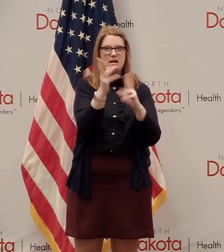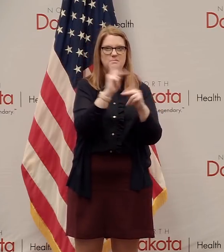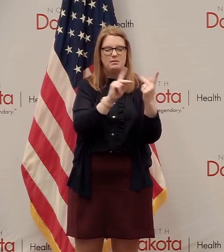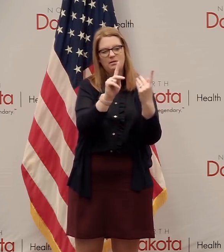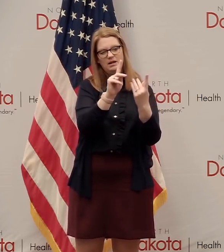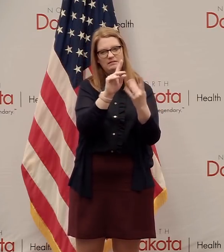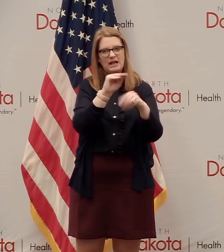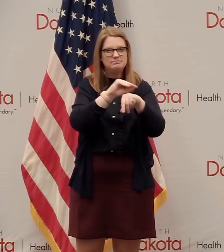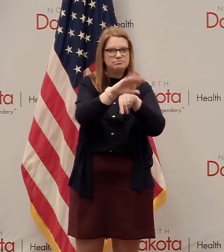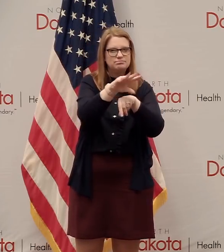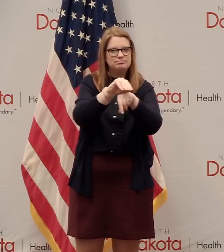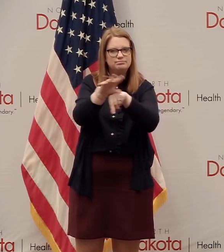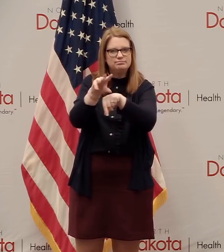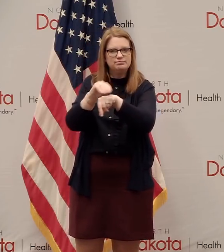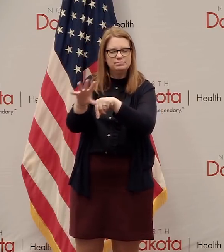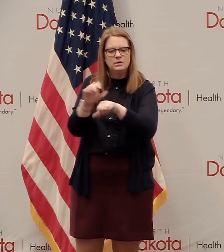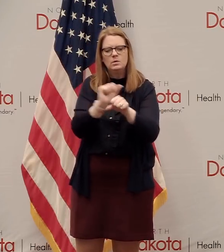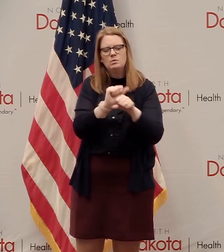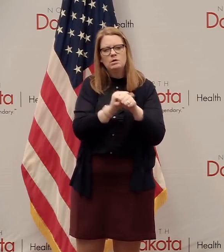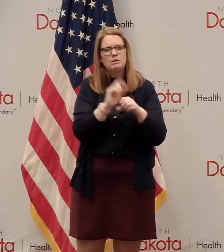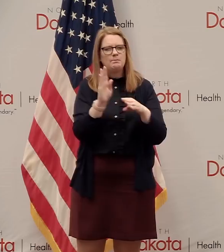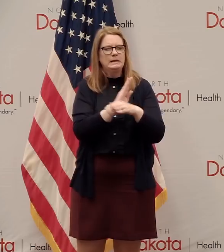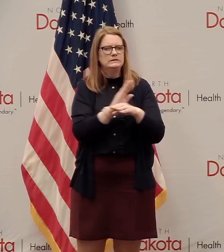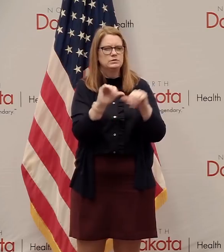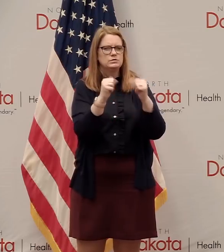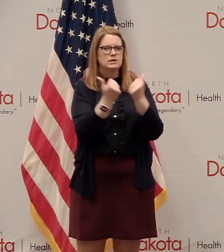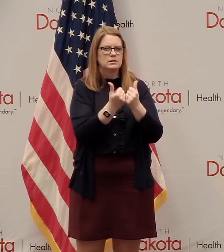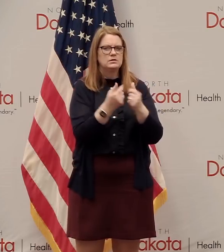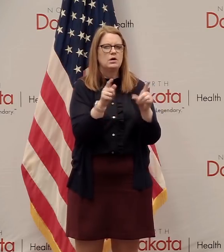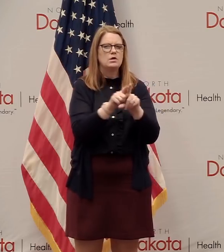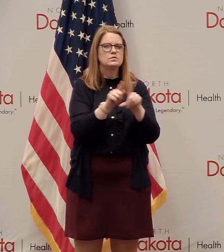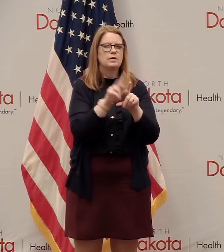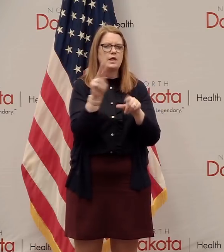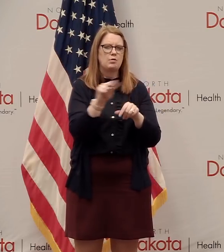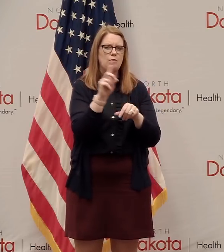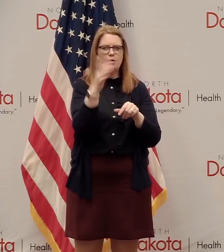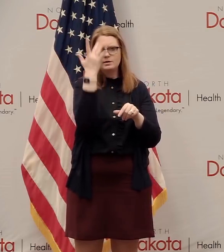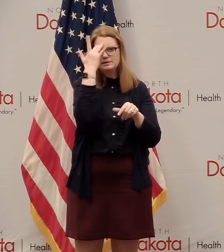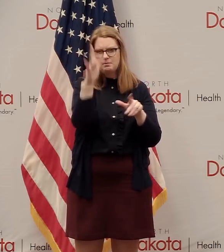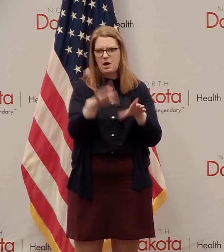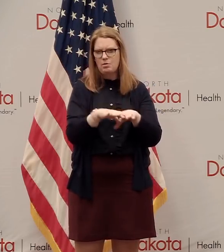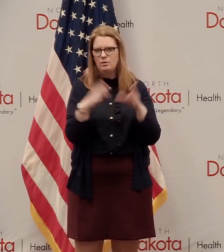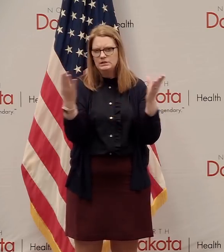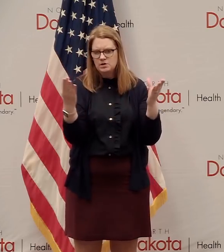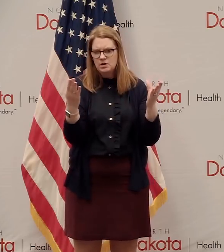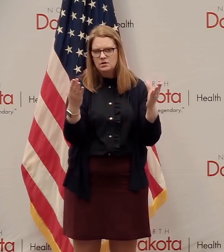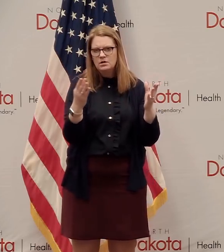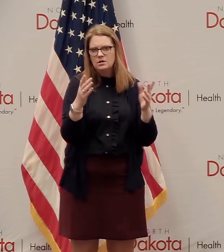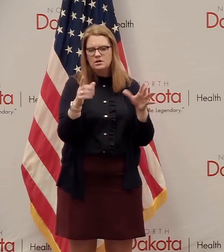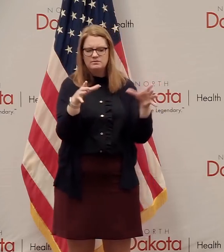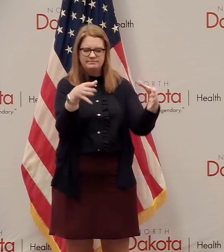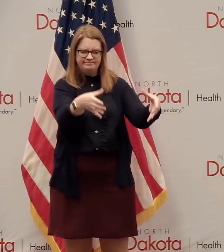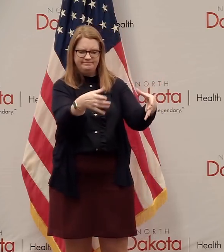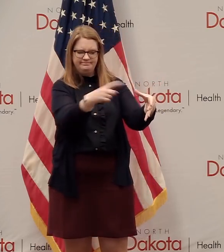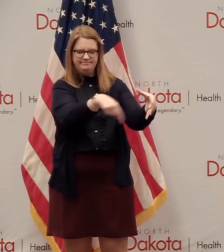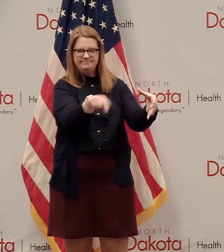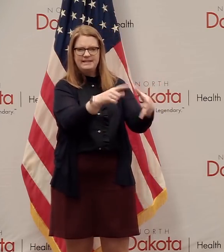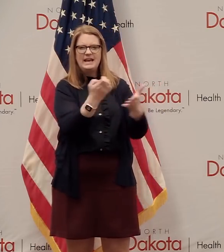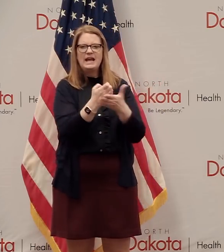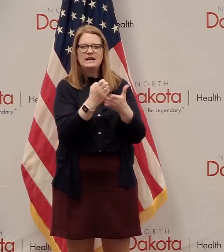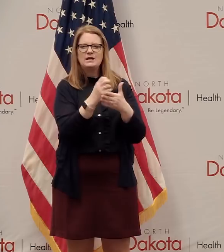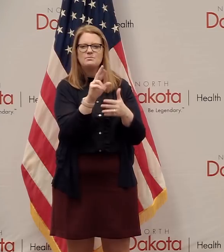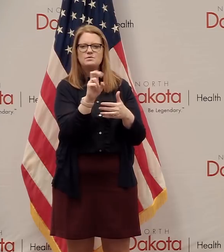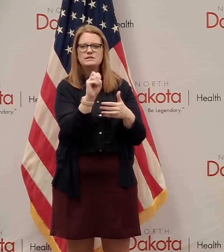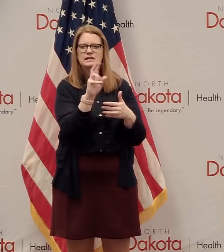working with those business associations as part of North Dakota Smart Restart. Our team at Commerce on the economic resilience in the North